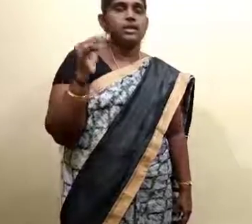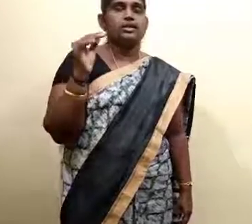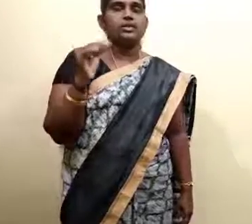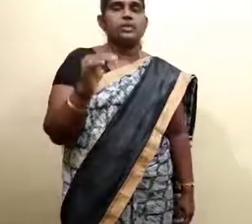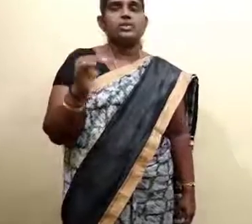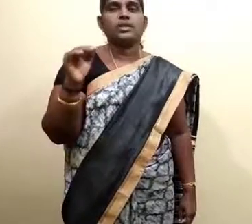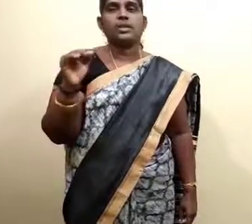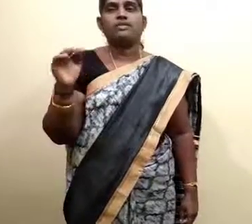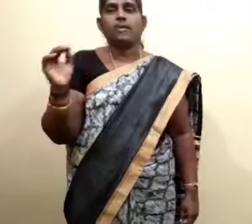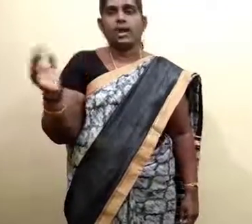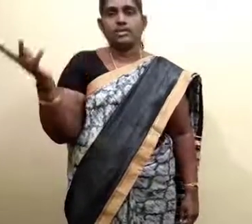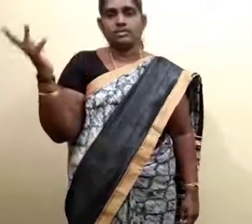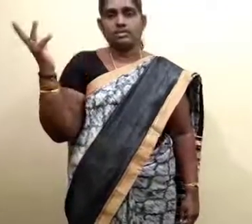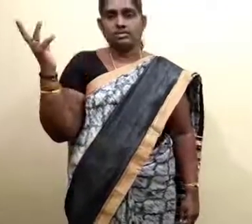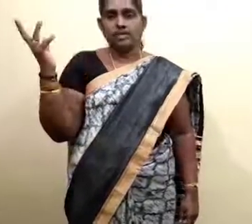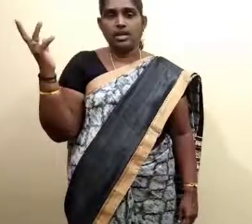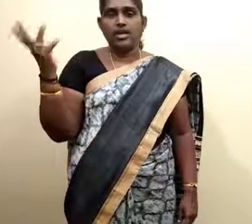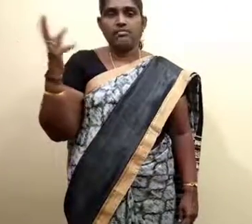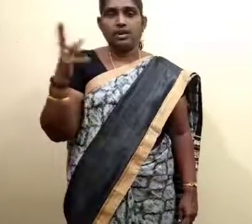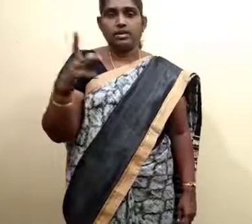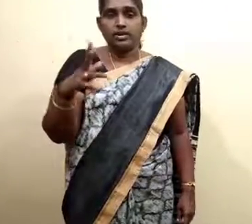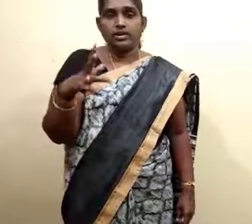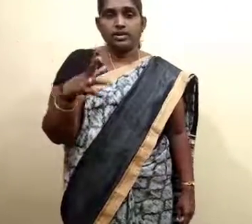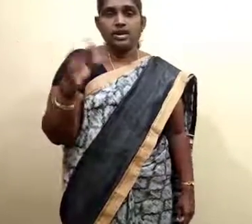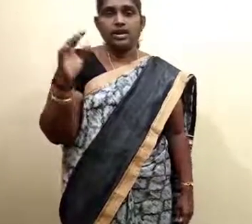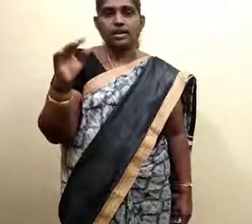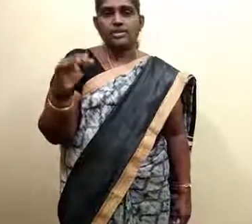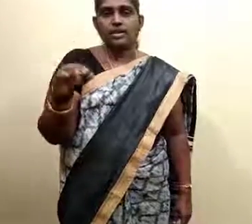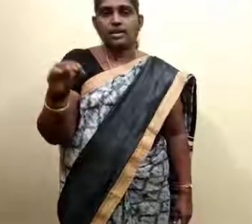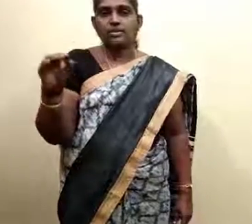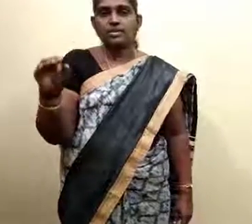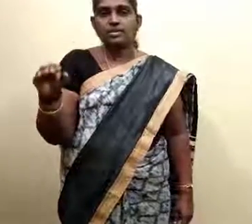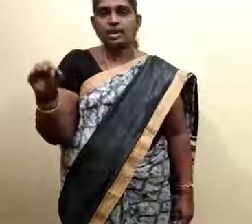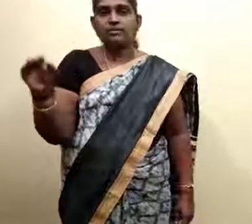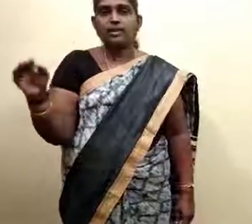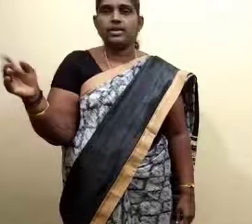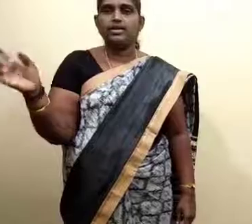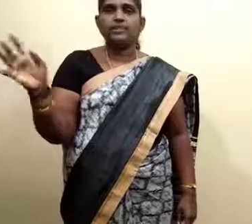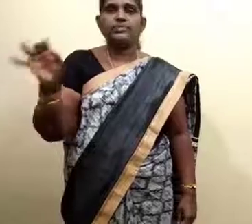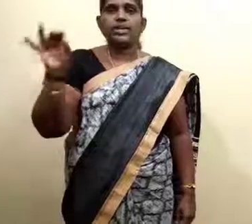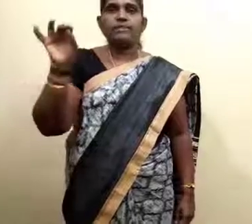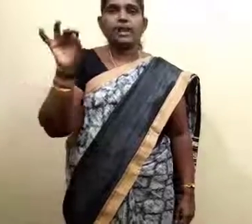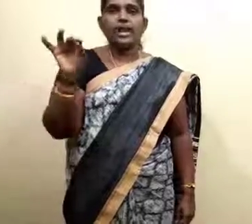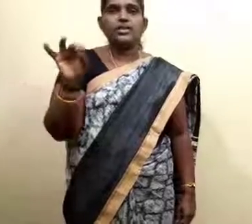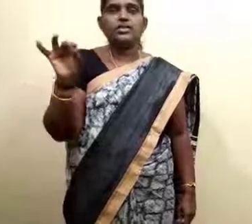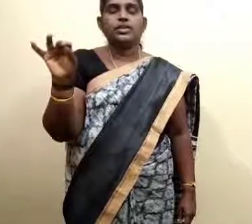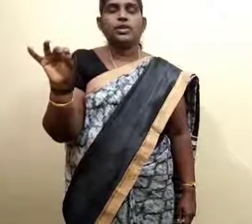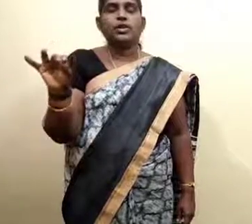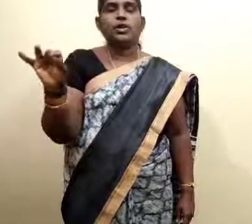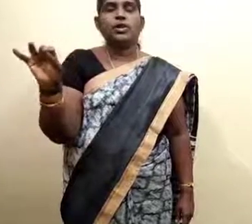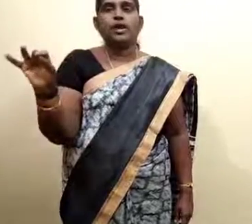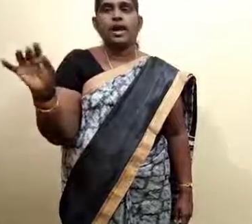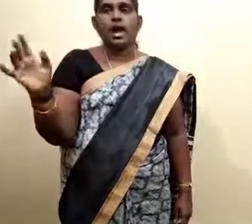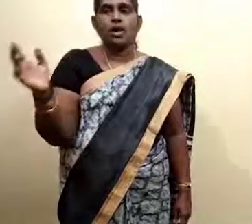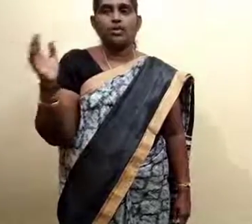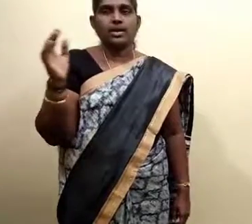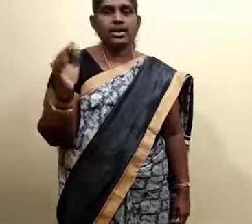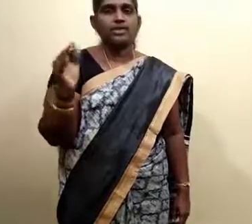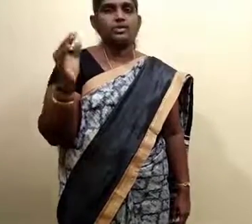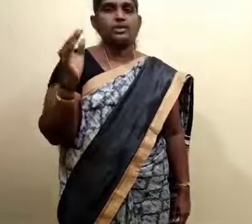industrial revolution in France. Okay, we are going to see industrial revolution in France. France did not have